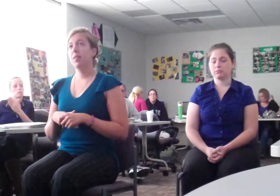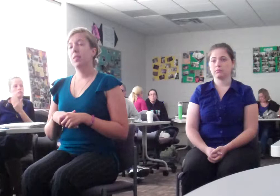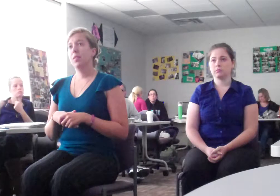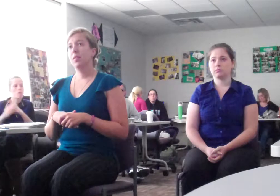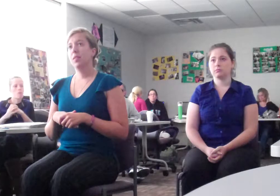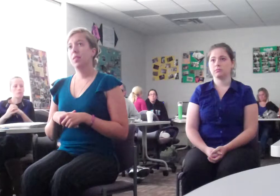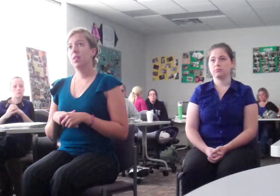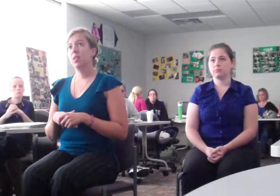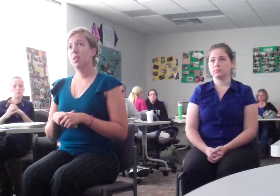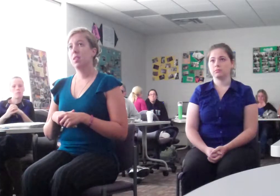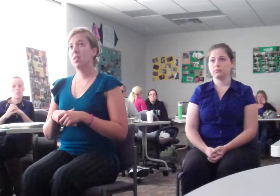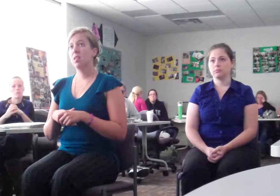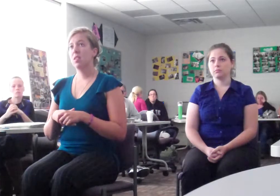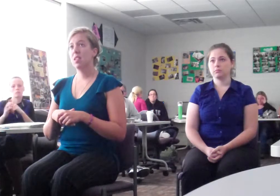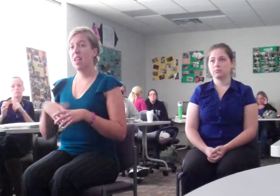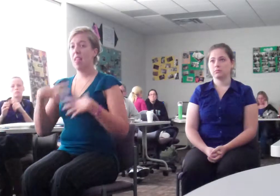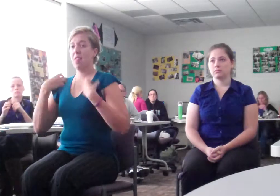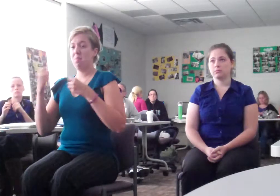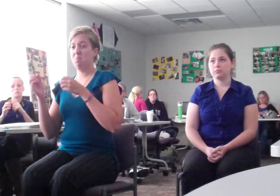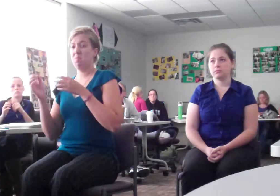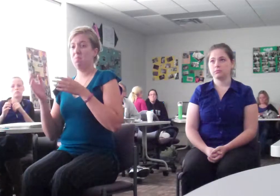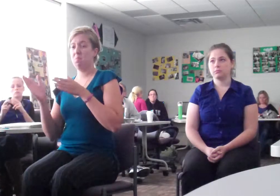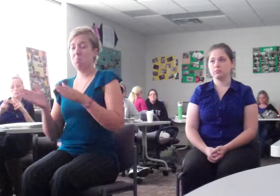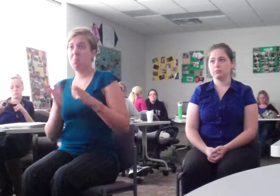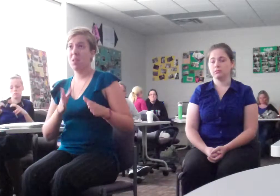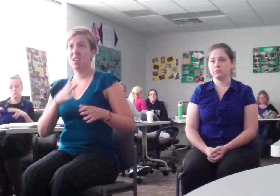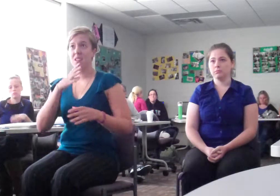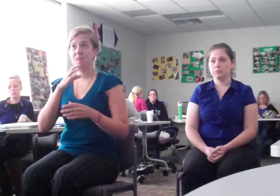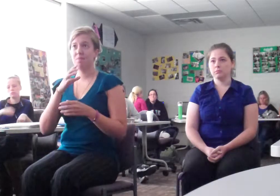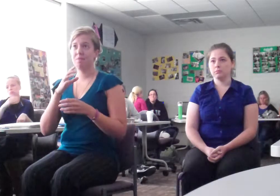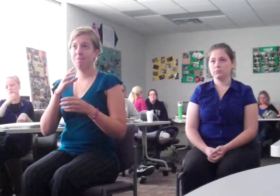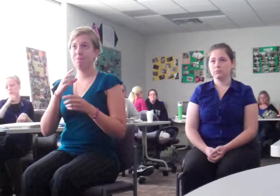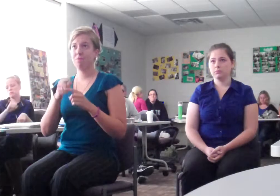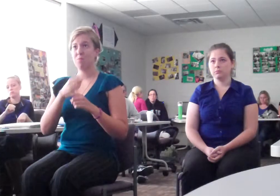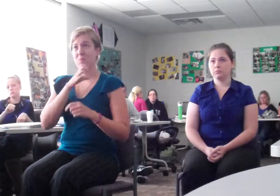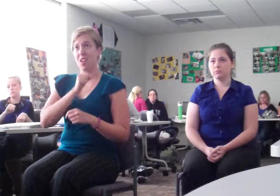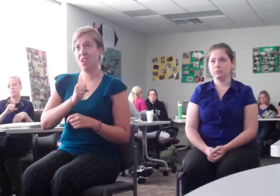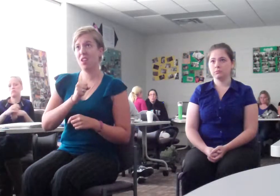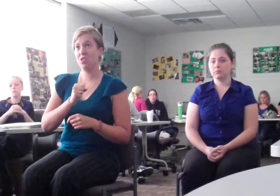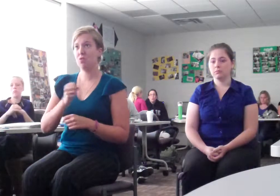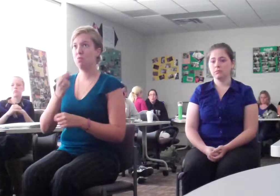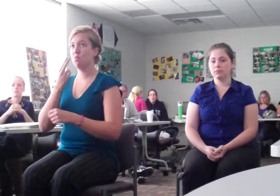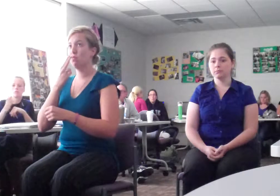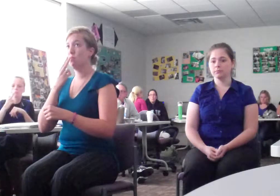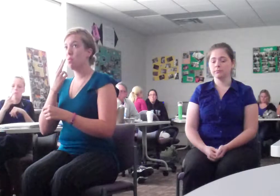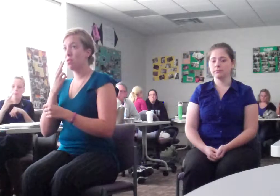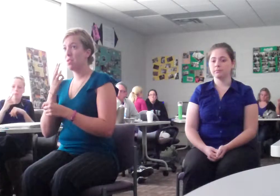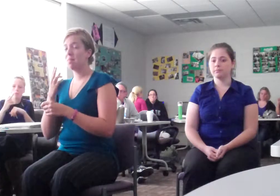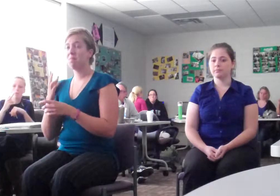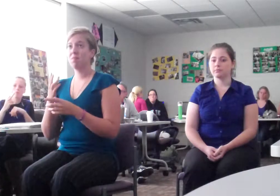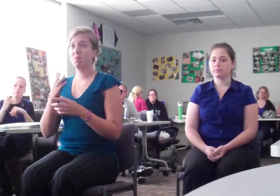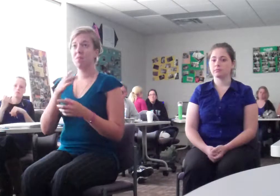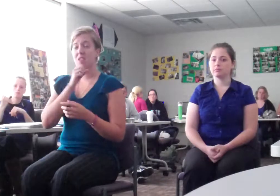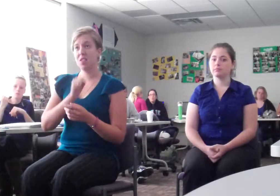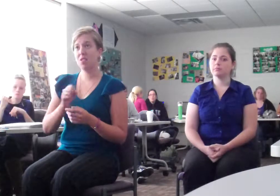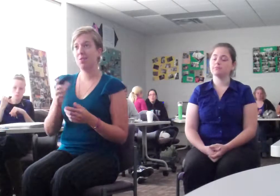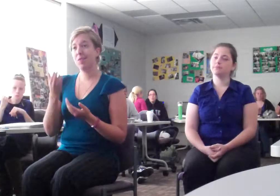go by age. Health plans are sold based on the person's age and their smoking status, so I already know